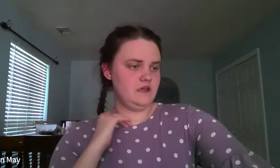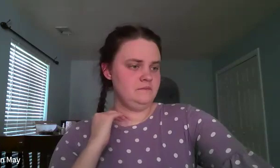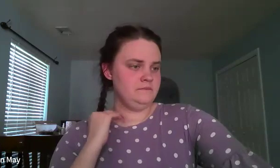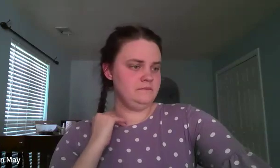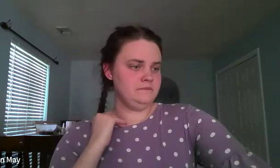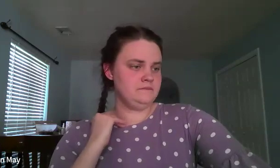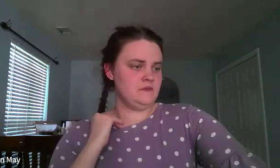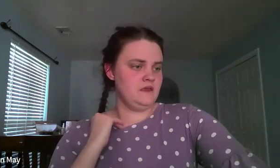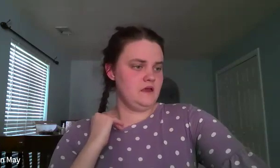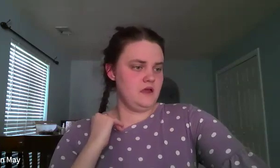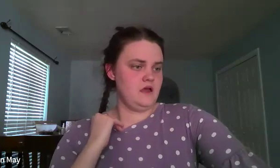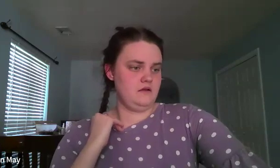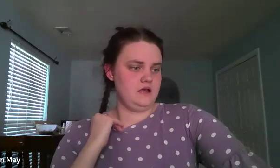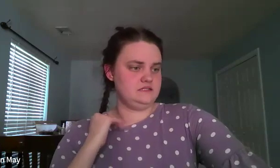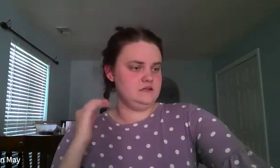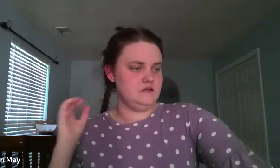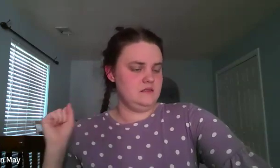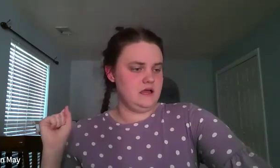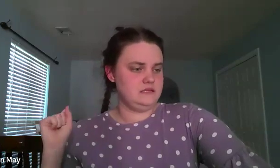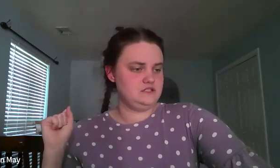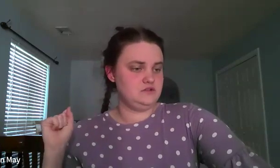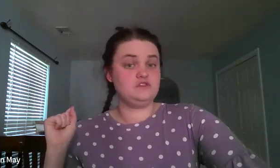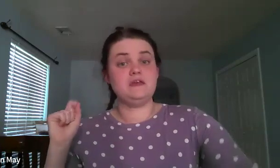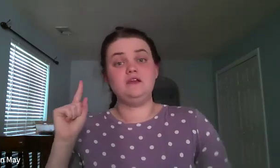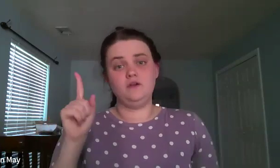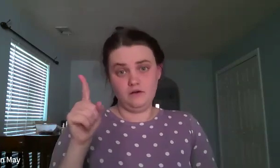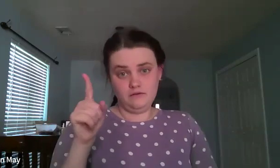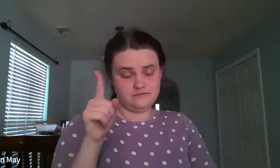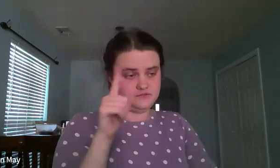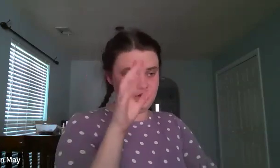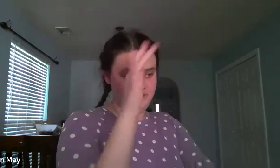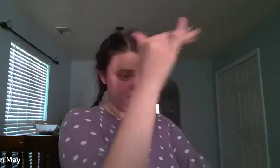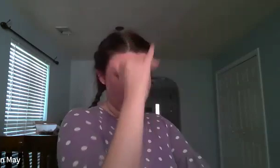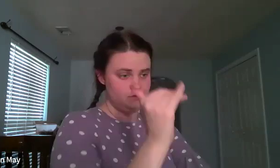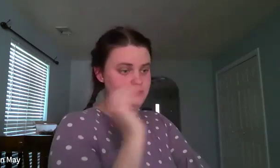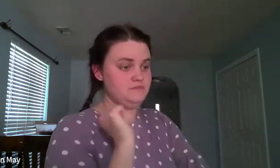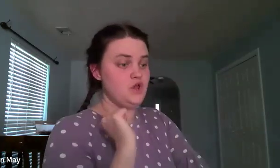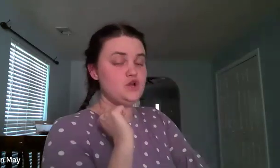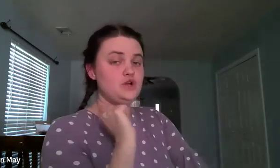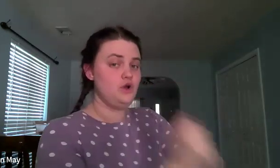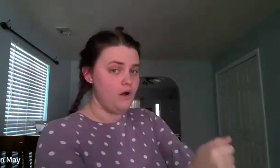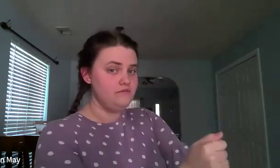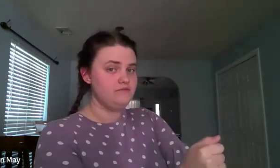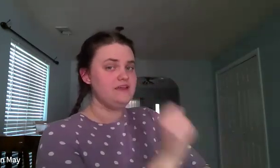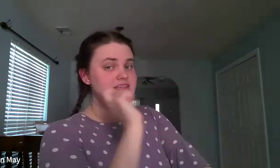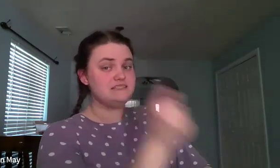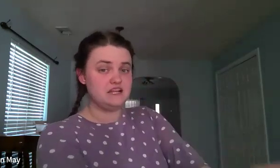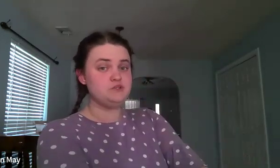Okay. All right. Let's do, so then golf. Sorry, I was jumping. Golf is exactly what you